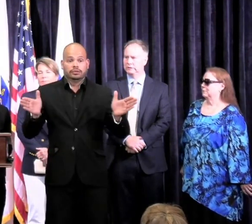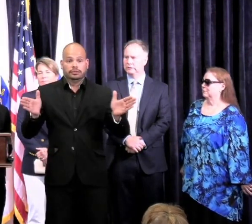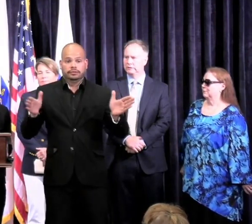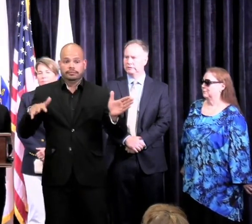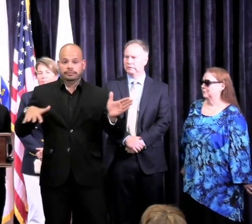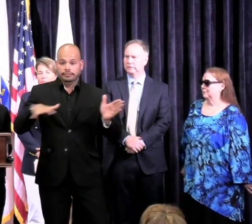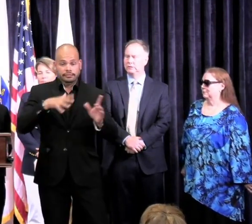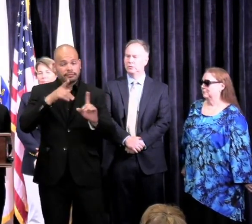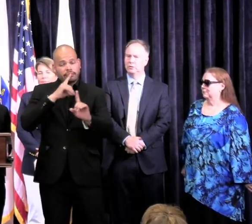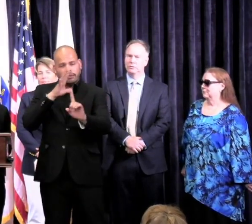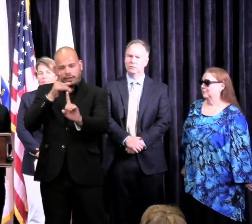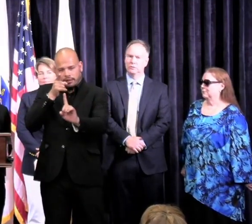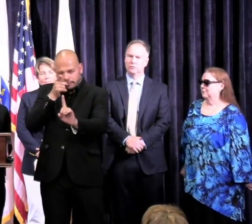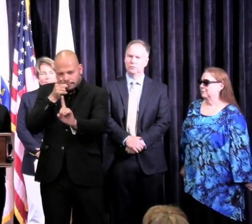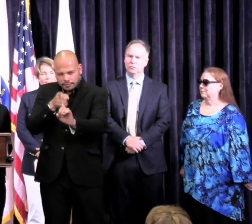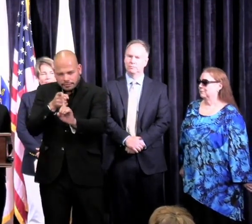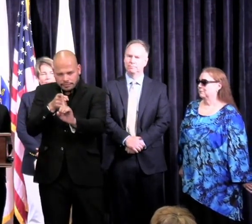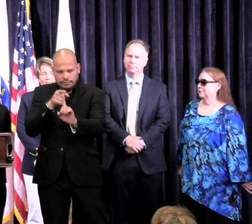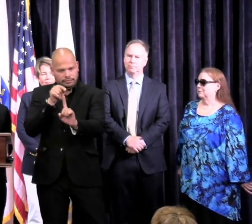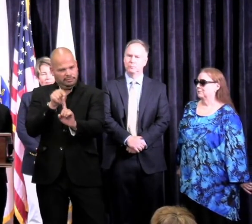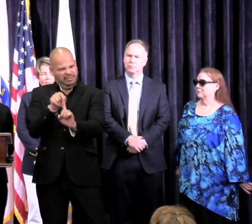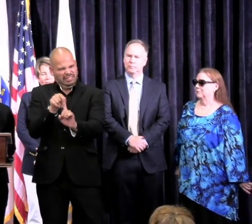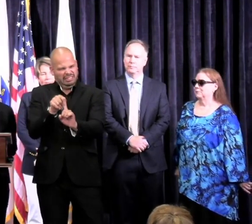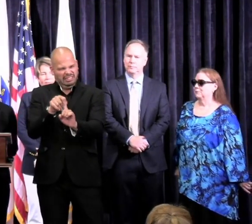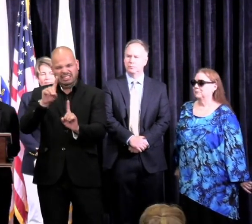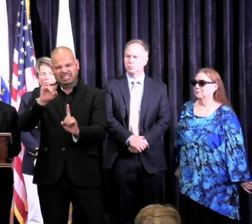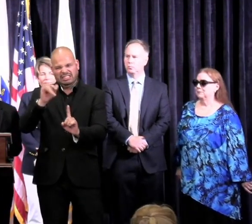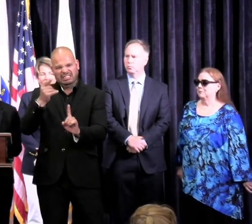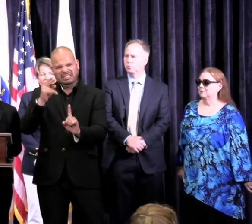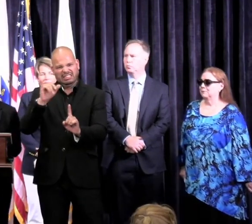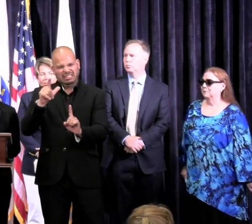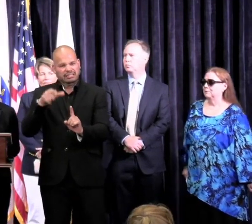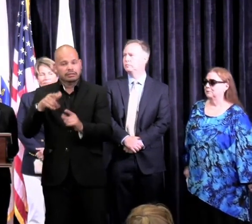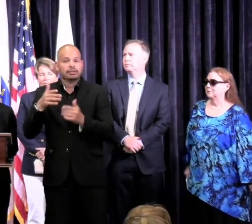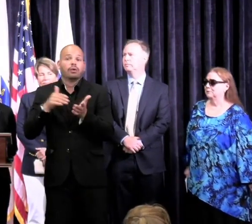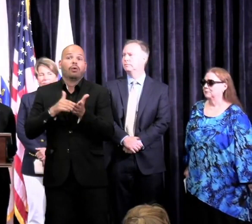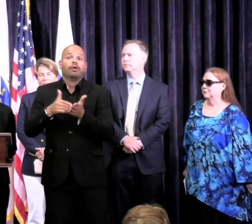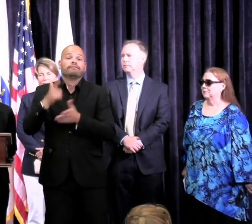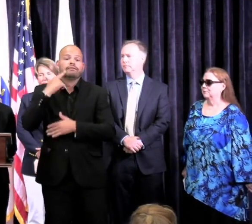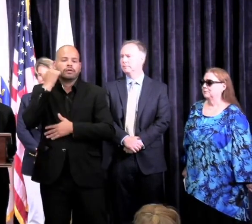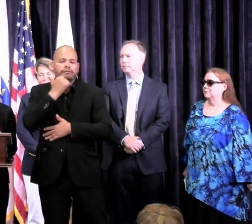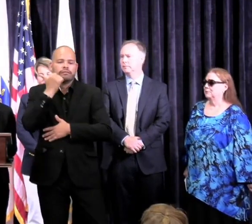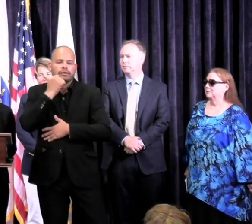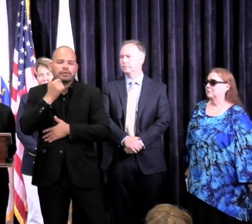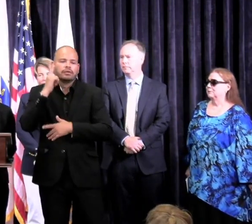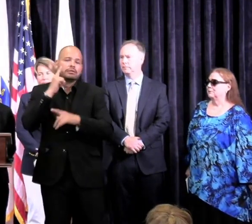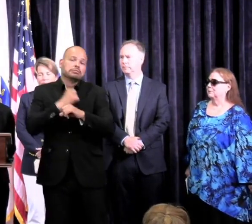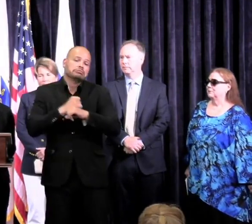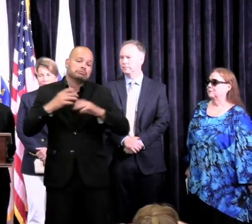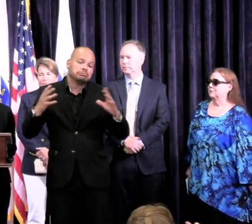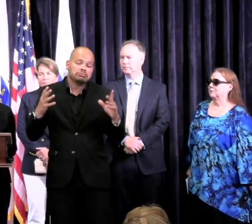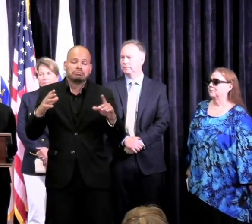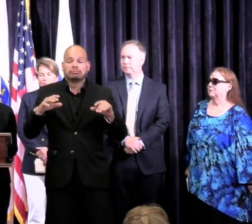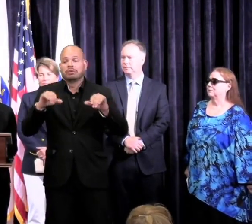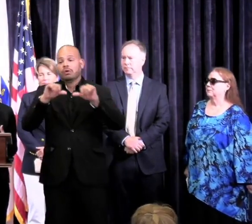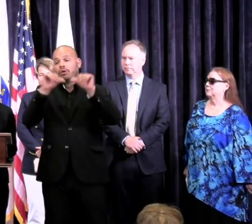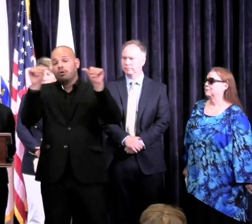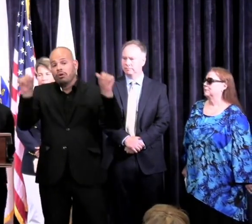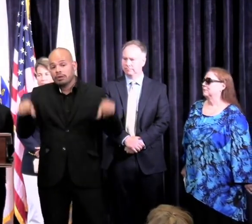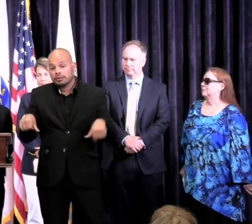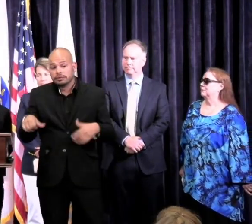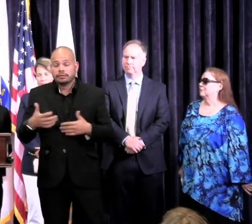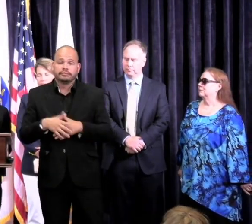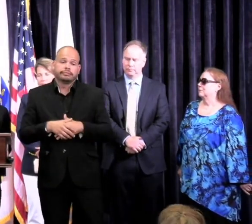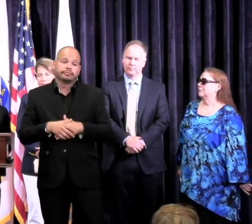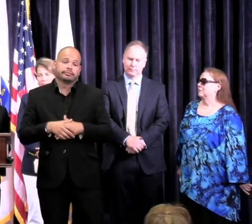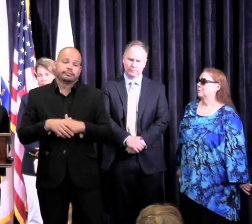particular we often think of accessibility in terms of architectural access is there a ramp to get into the building is